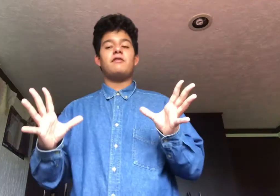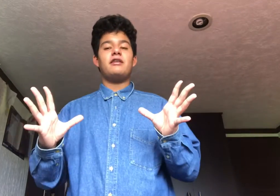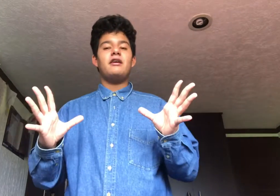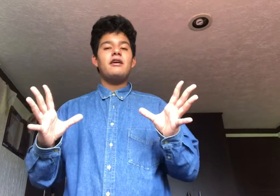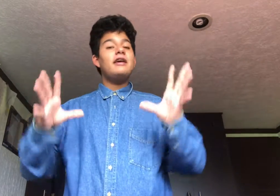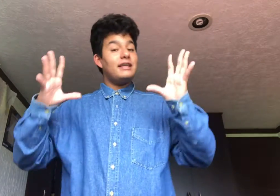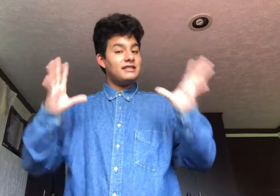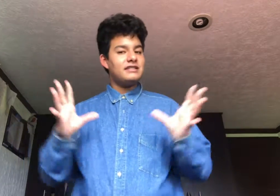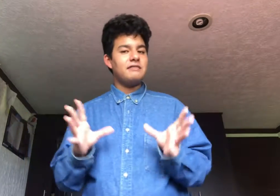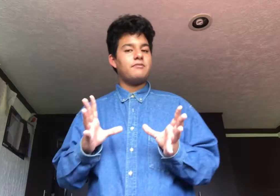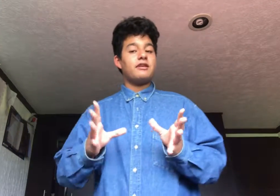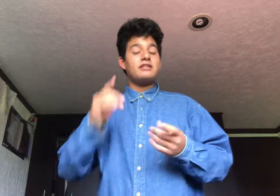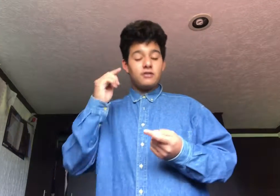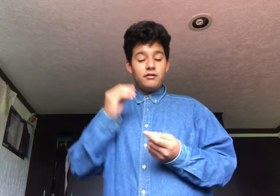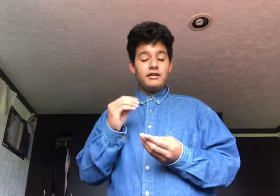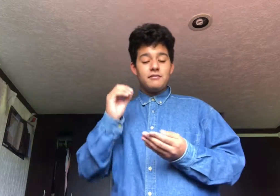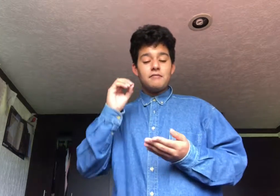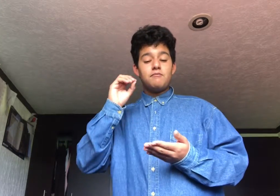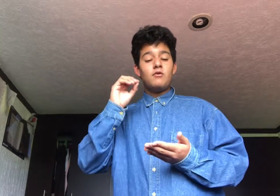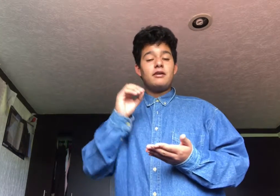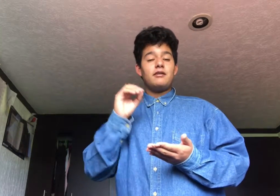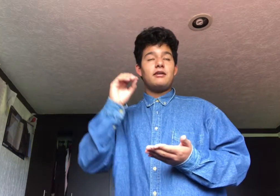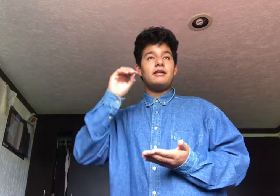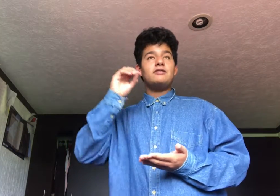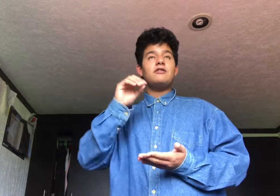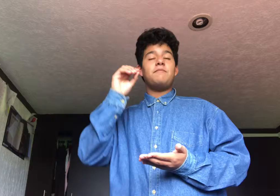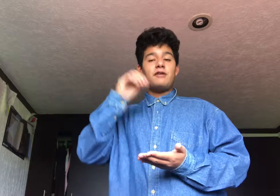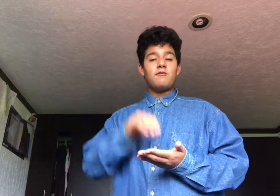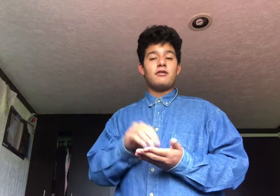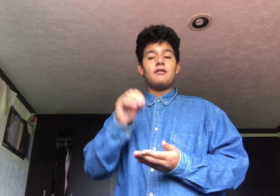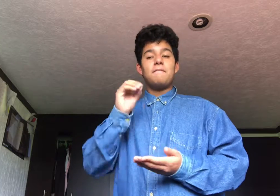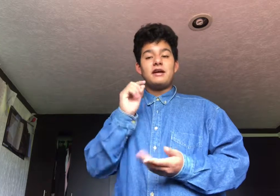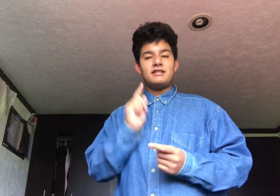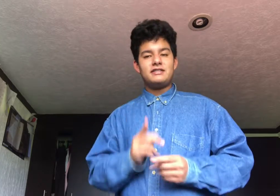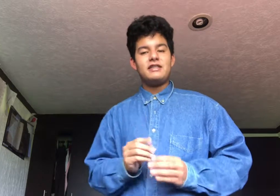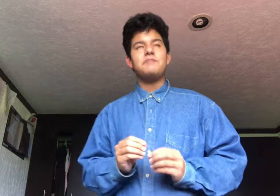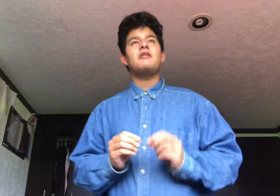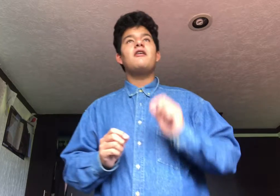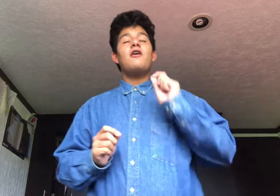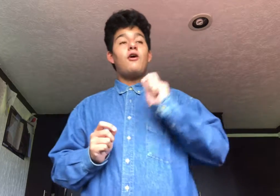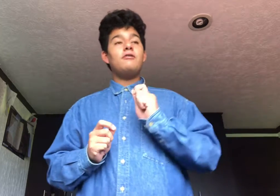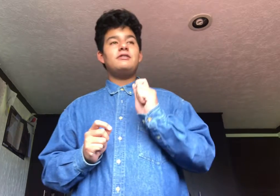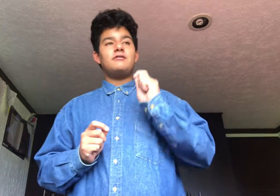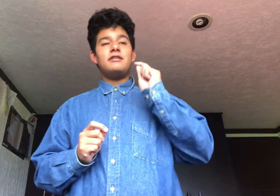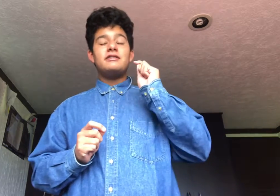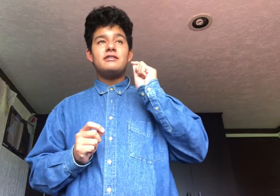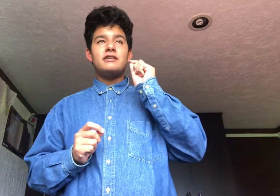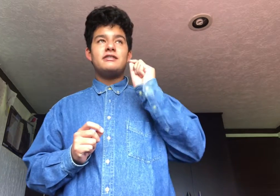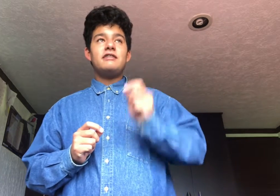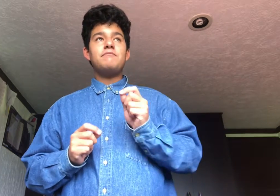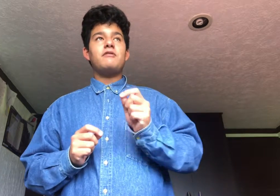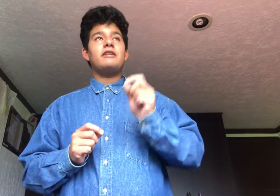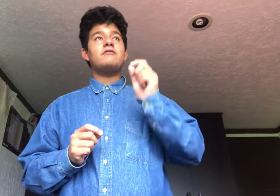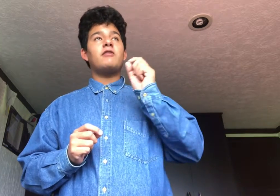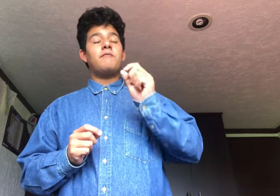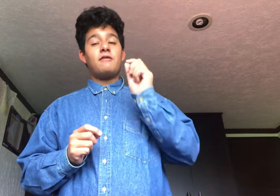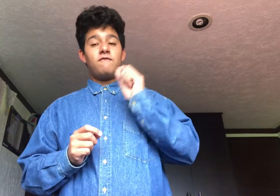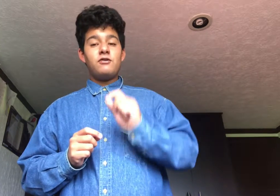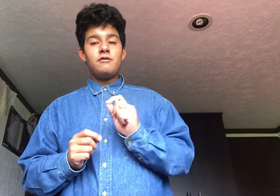submarine is a steampunk. It's only powered by steam. Also, steampunk is one of the